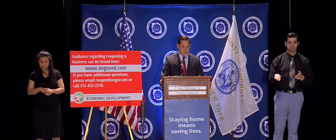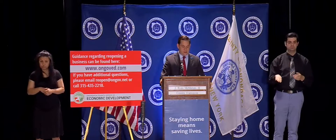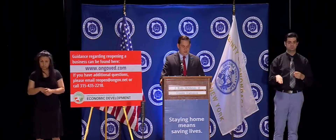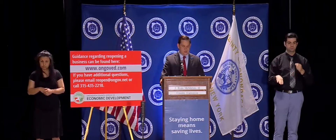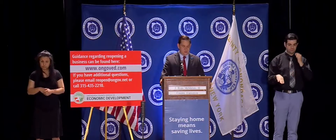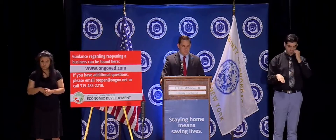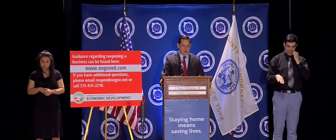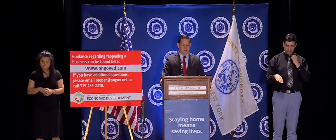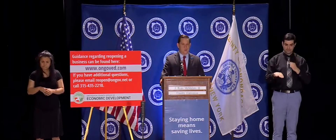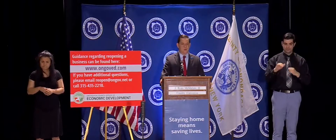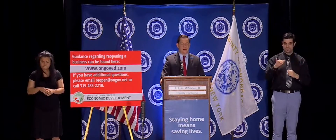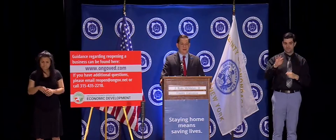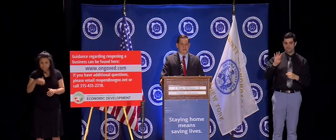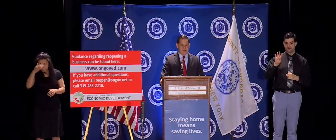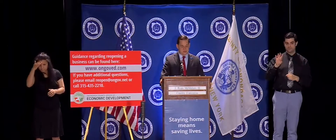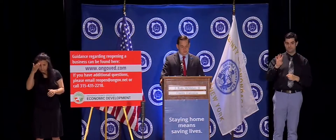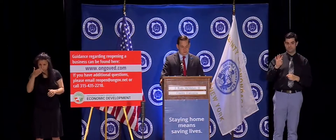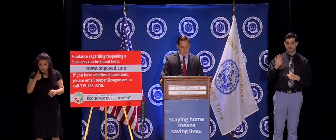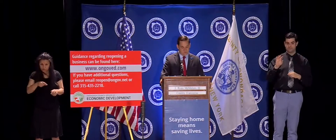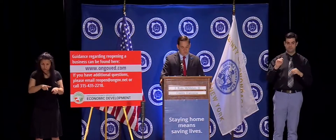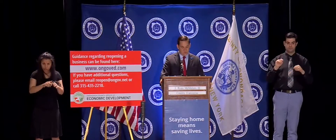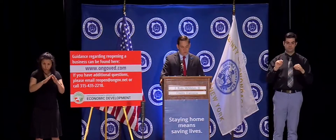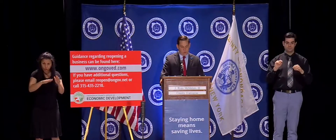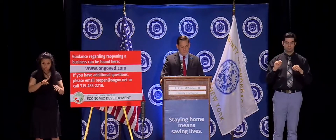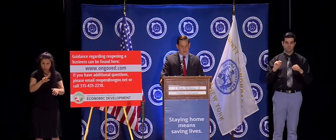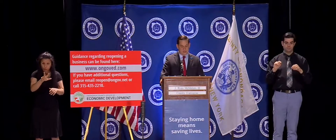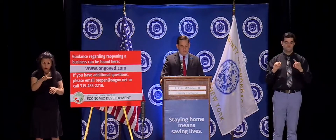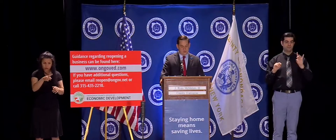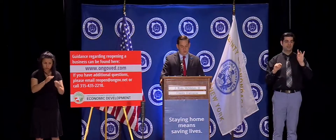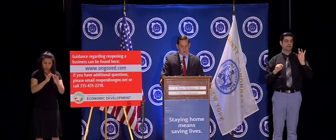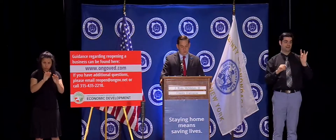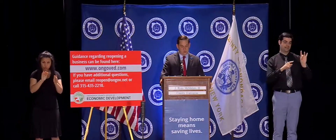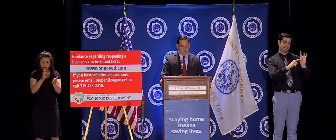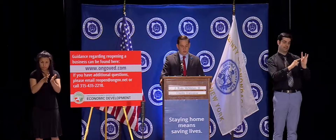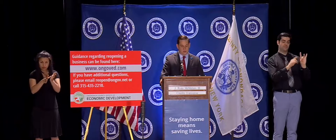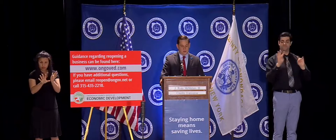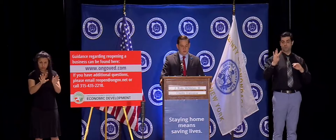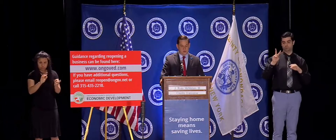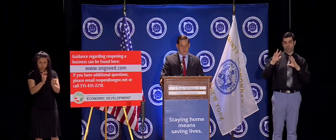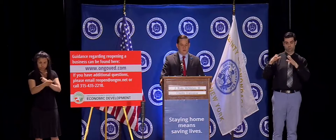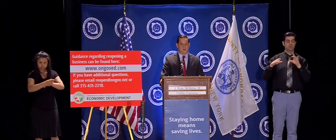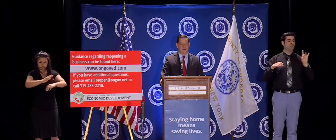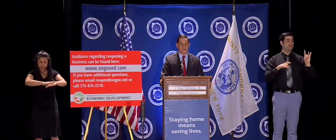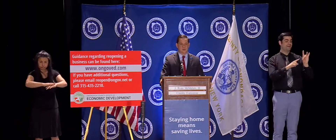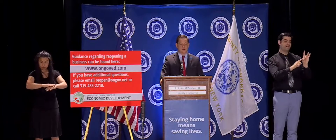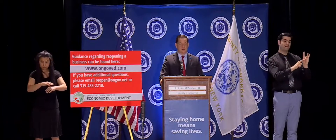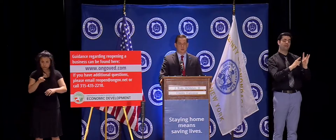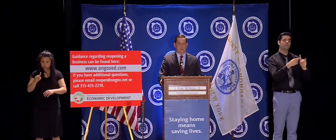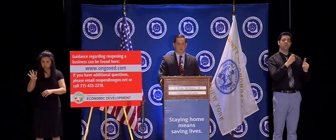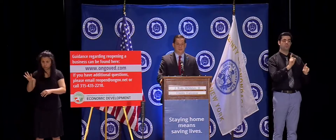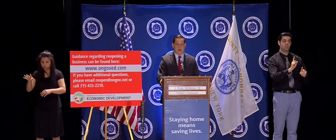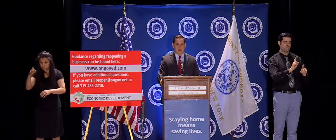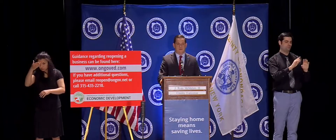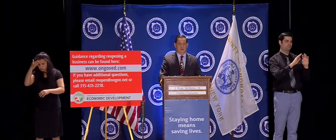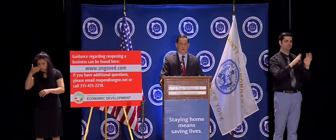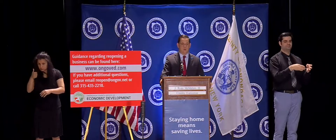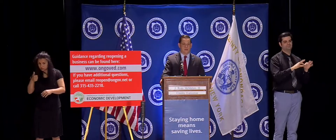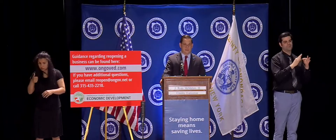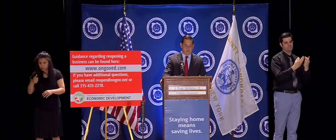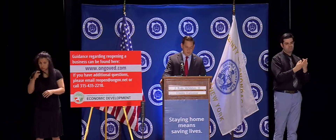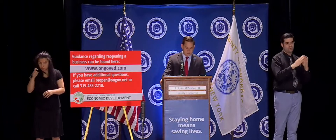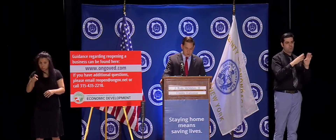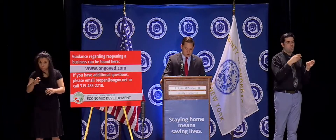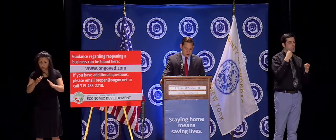are related to household contacts. 14 individuals are related to senior facilities, being staff and